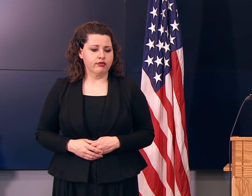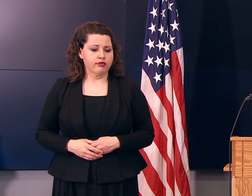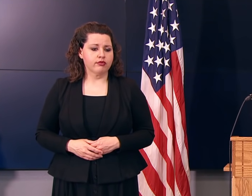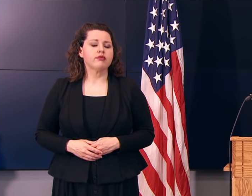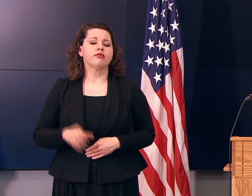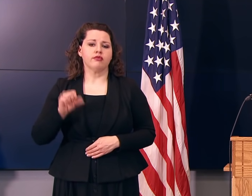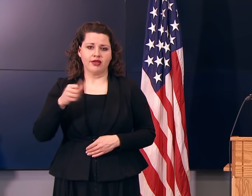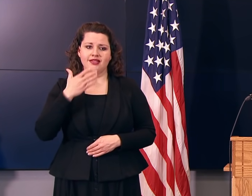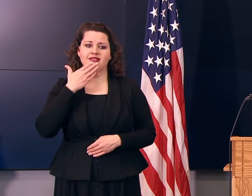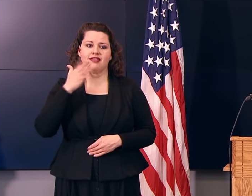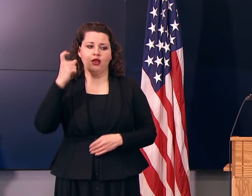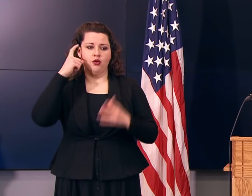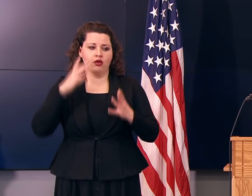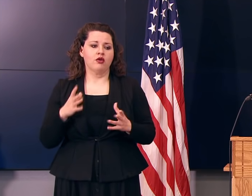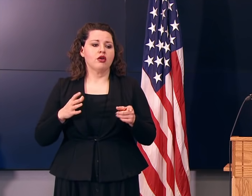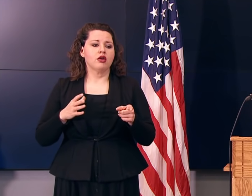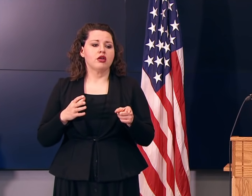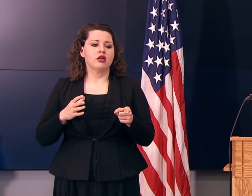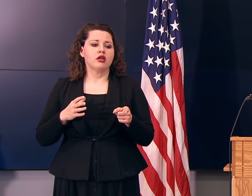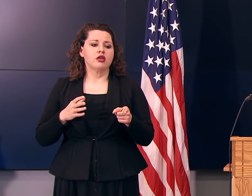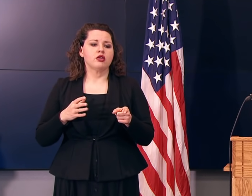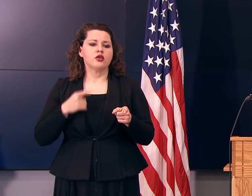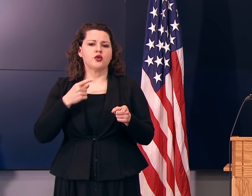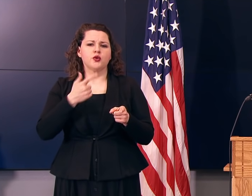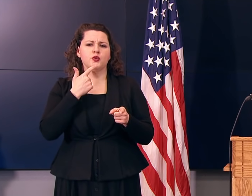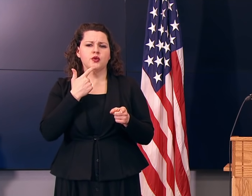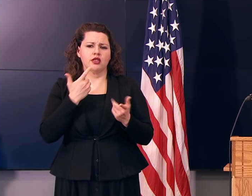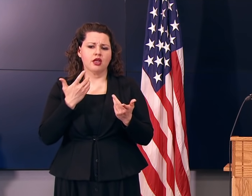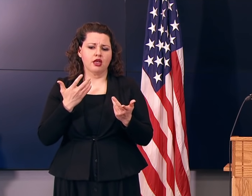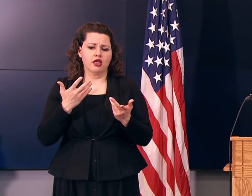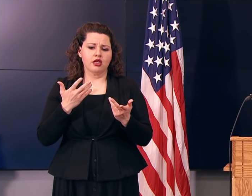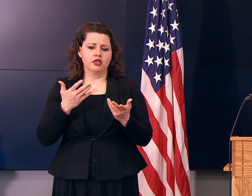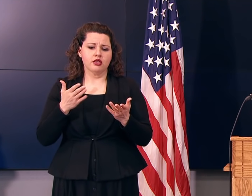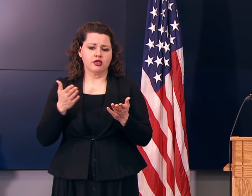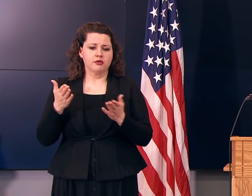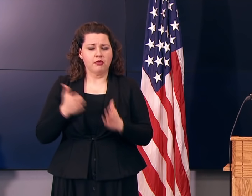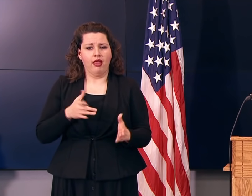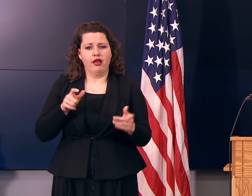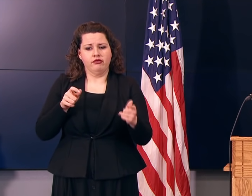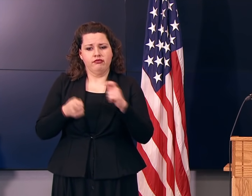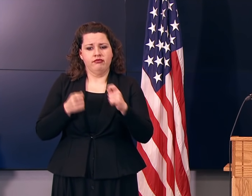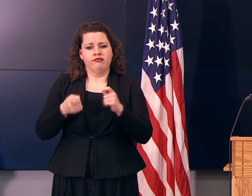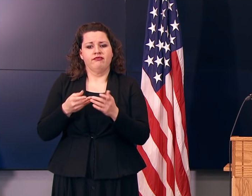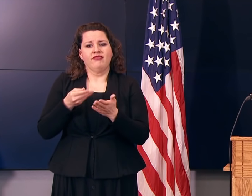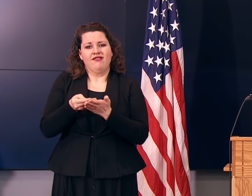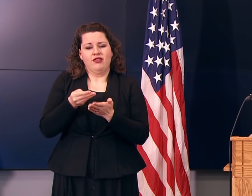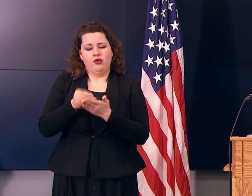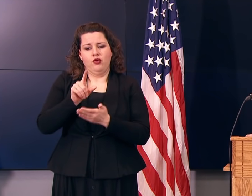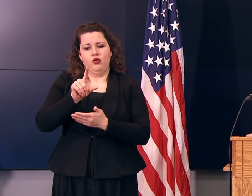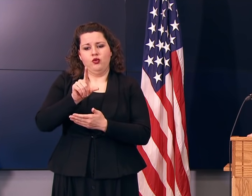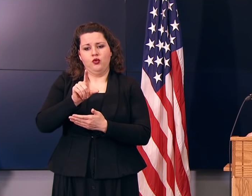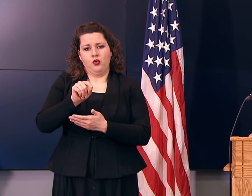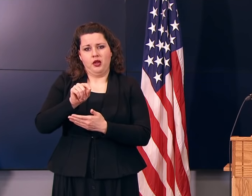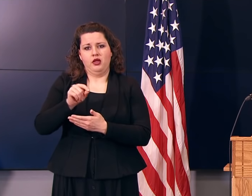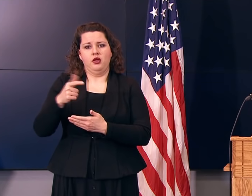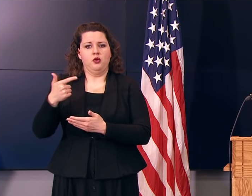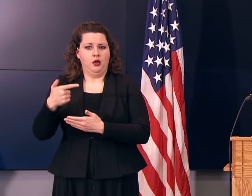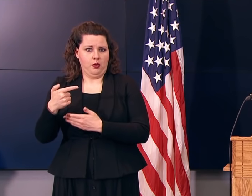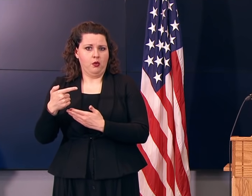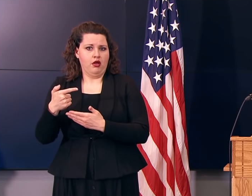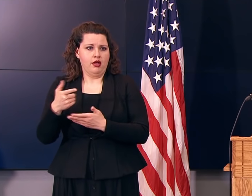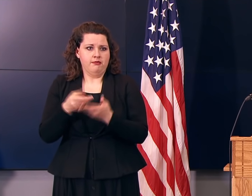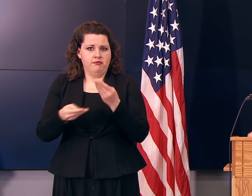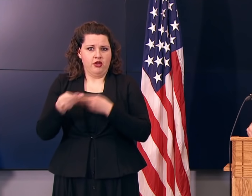Yes, thank you, Governor. You indicated you plan to offer a revised fiscal 2021 budget plan to legislators this